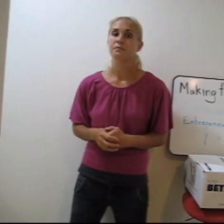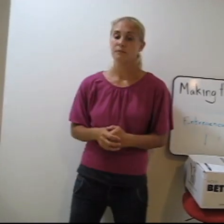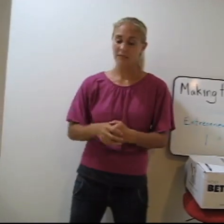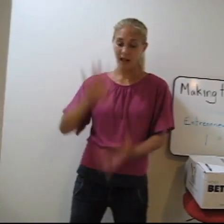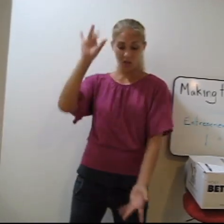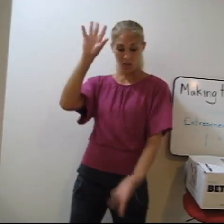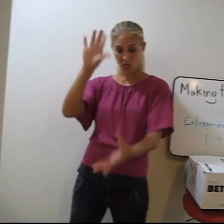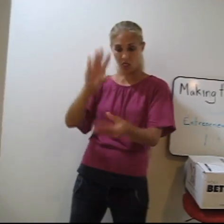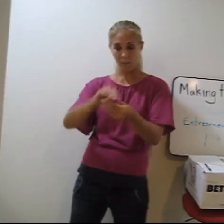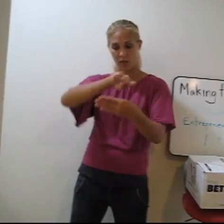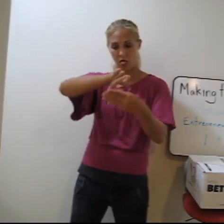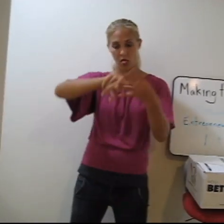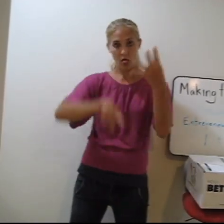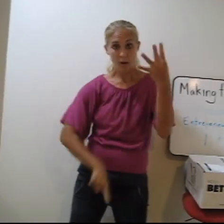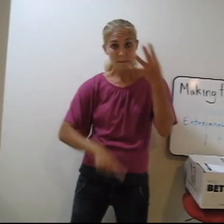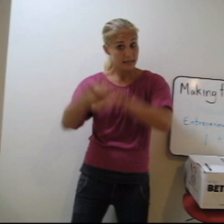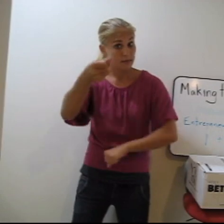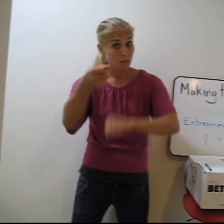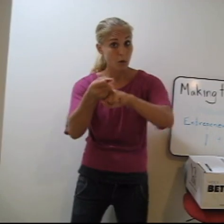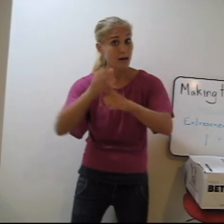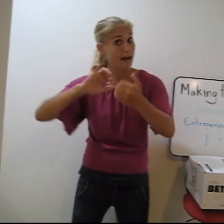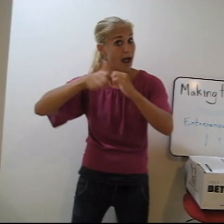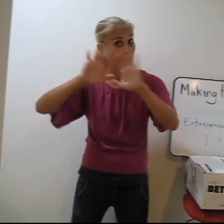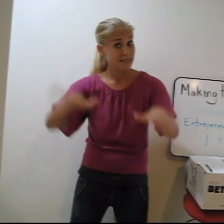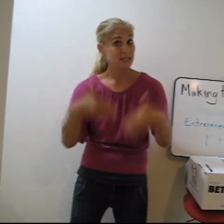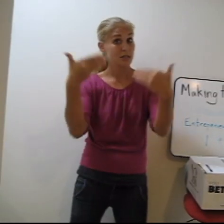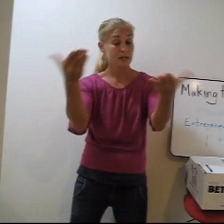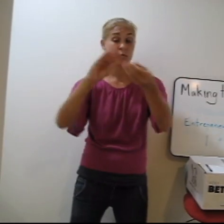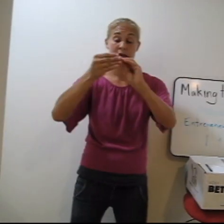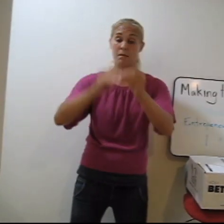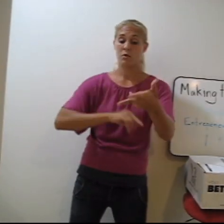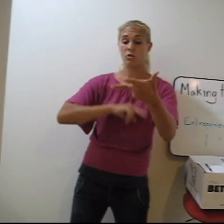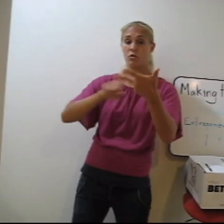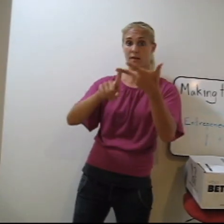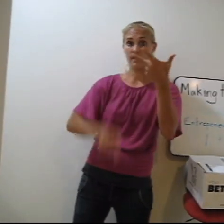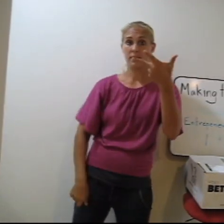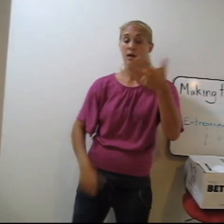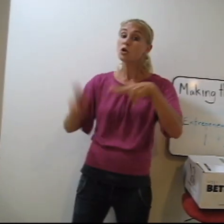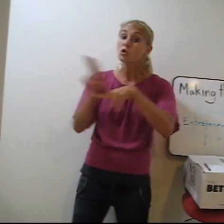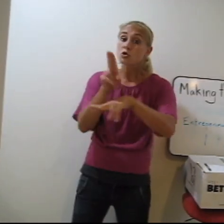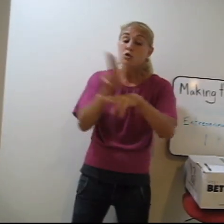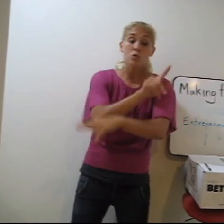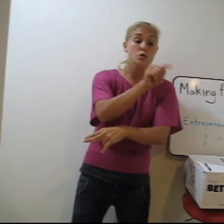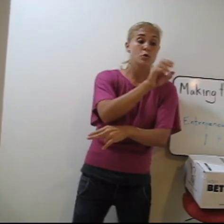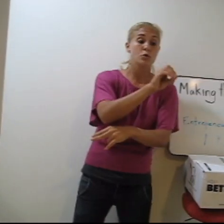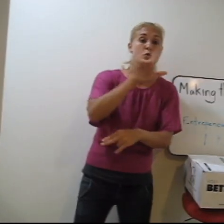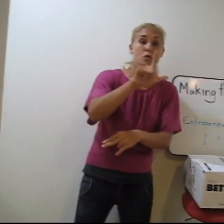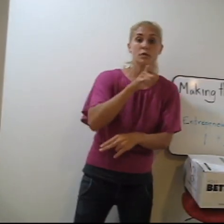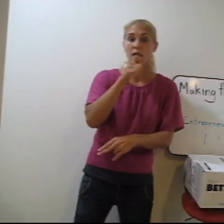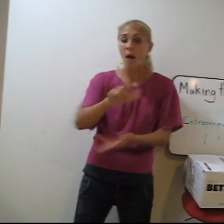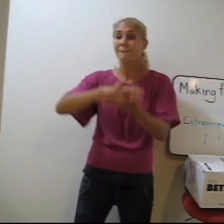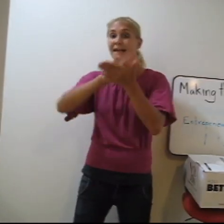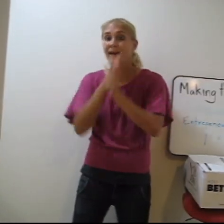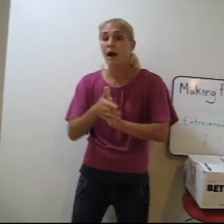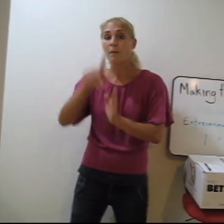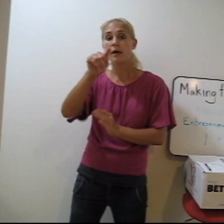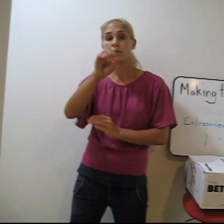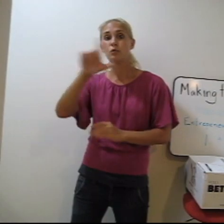is additionally reinforced in suggestion number three. Use the tools, don't be the tool. The company has